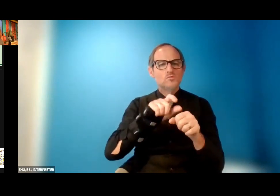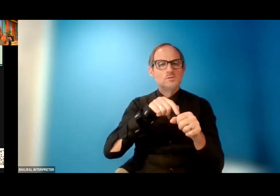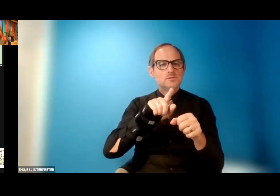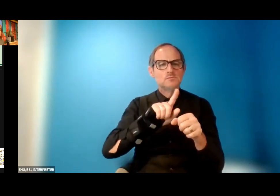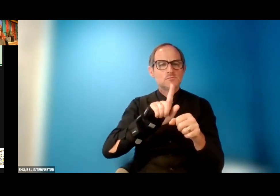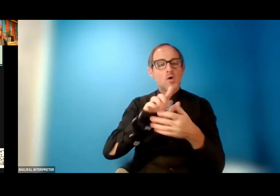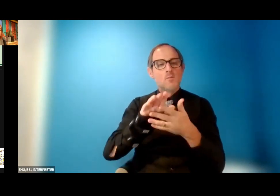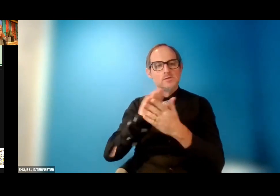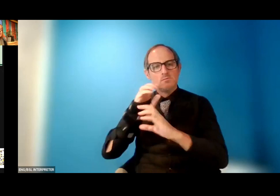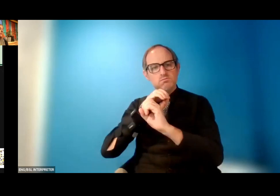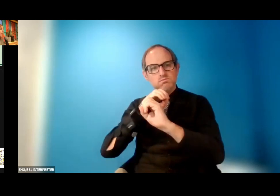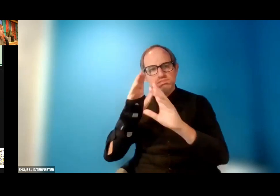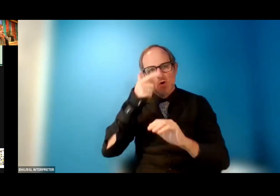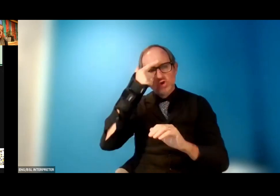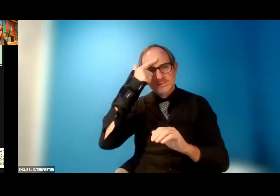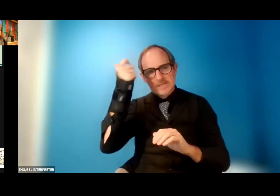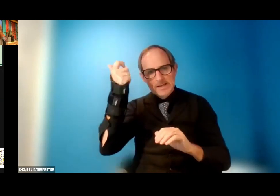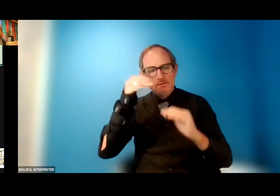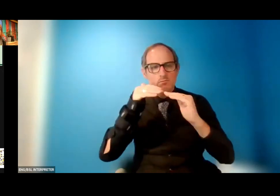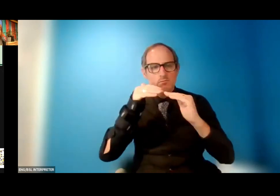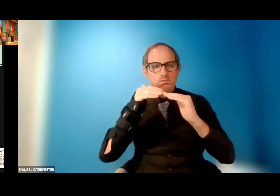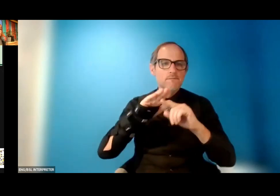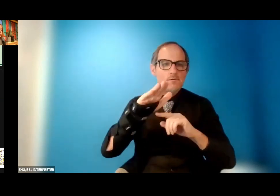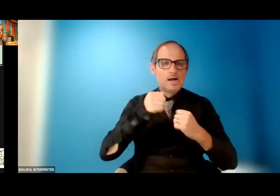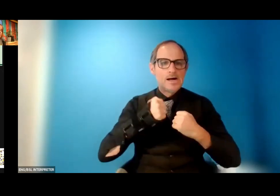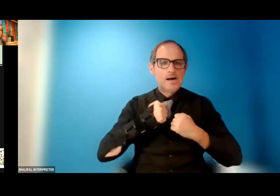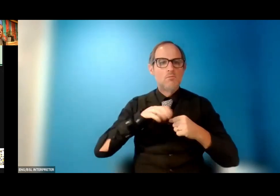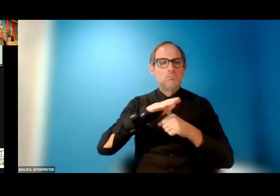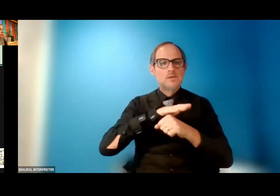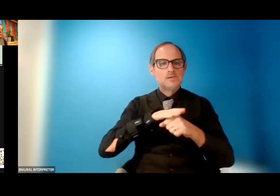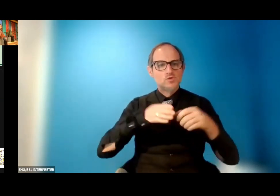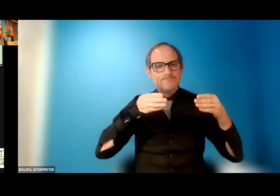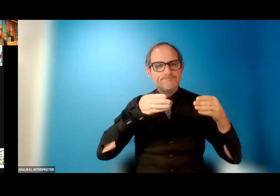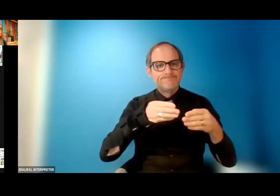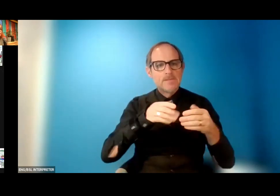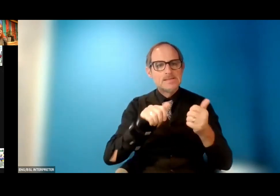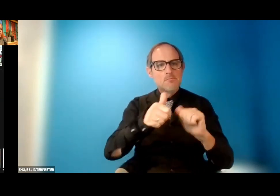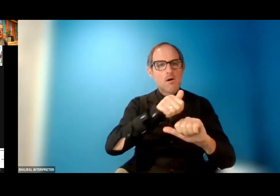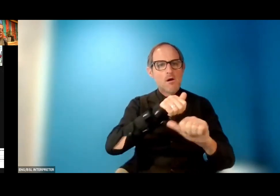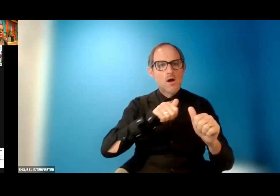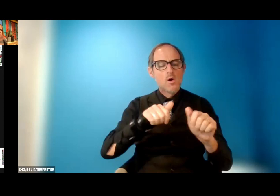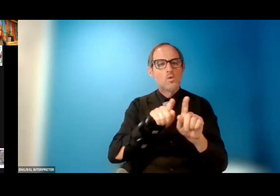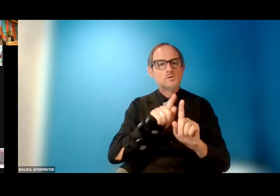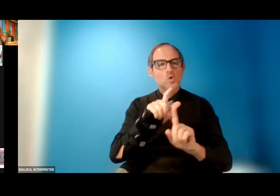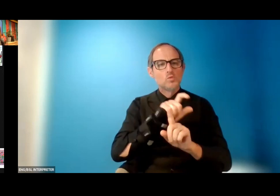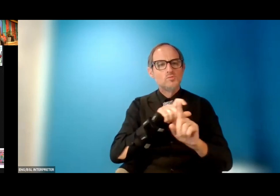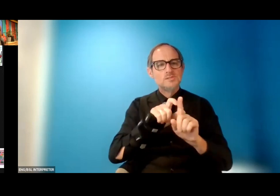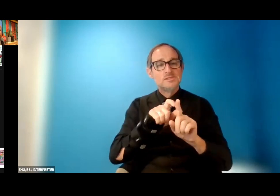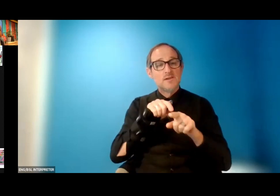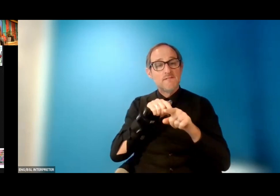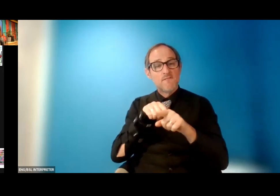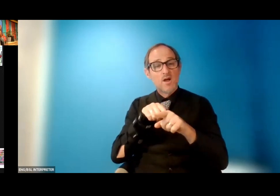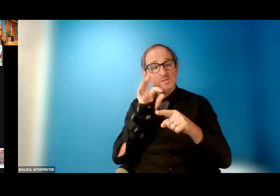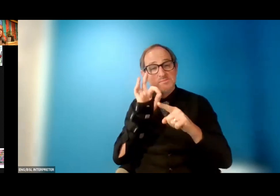our places at the scale of neighborhoods, at the scale of communities, by using kind of these guiding questions. It's about